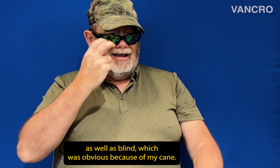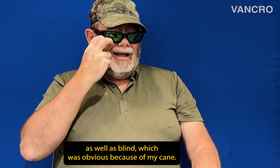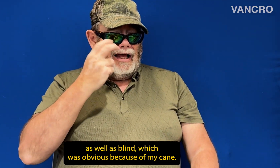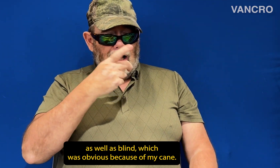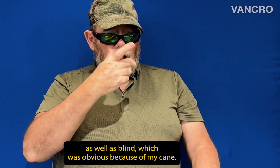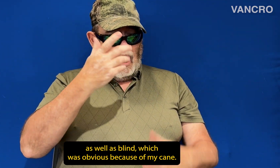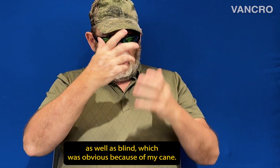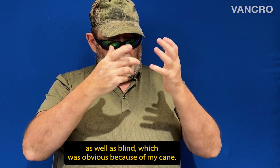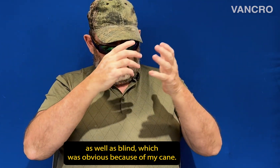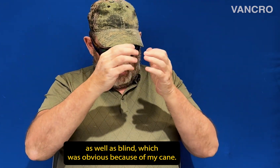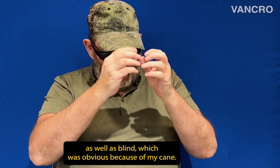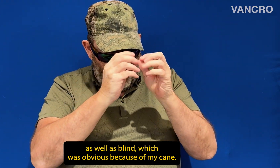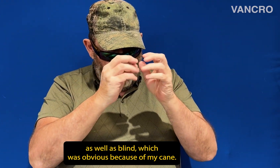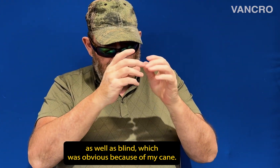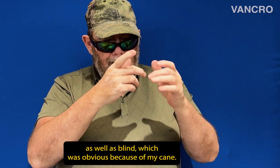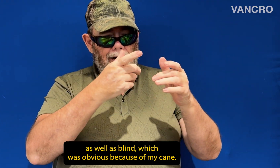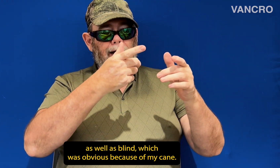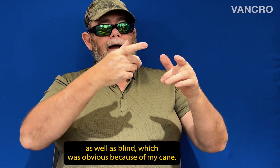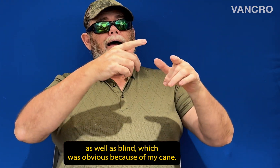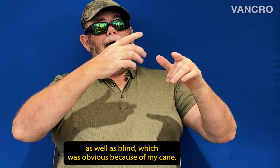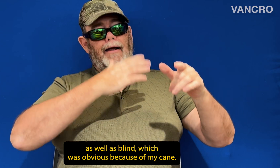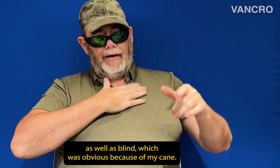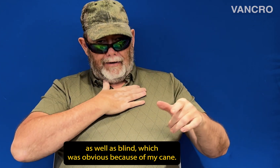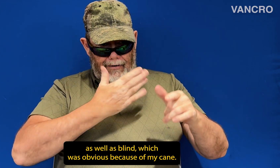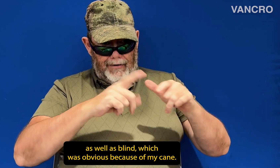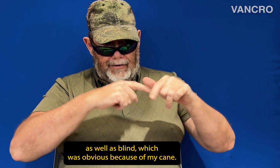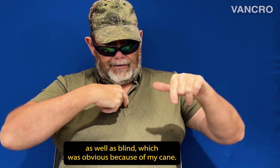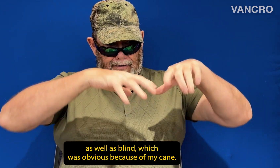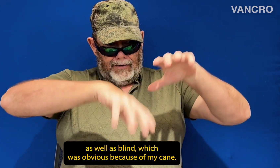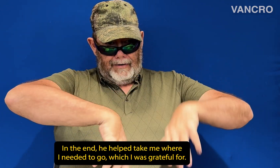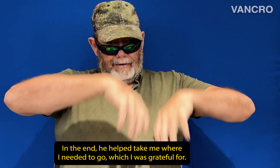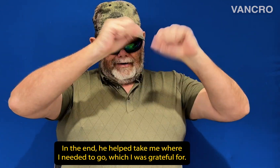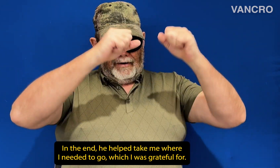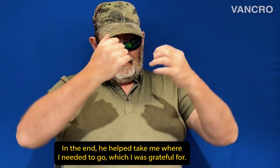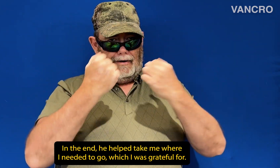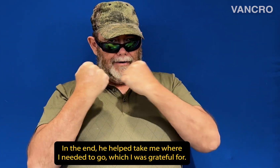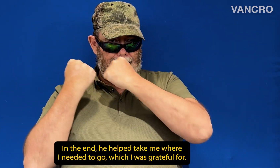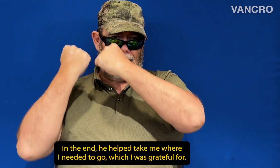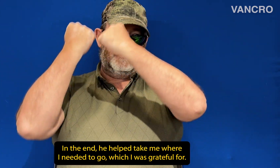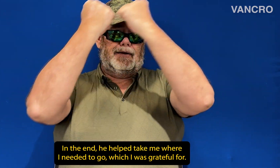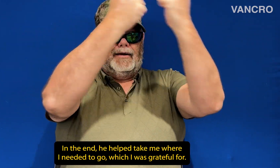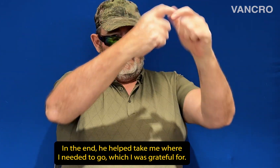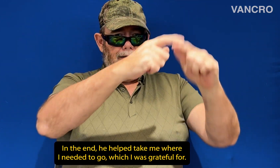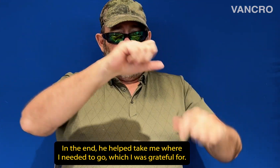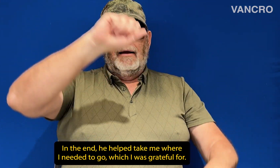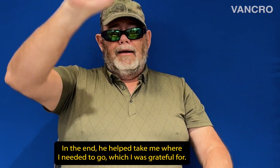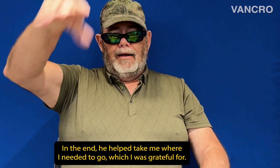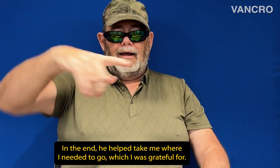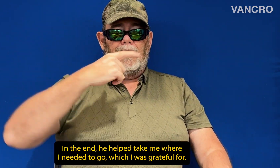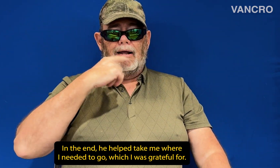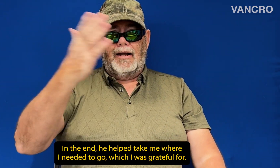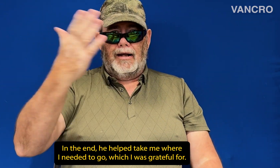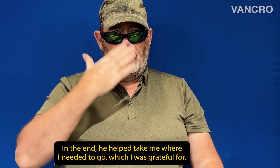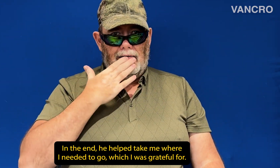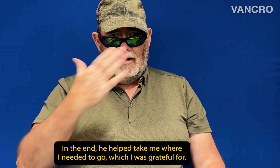well as blind, which was obvious because of my cane. In the end, he helped take me where I needed to go, which I was grateful